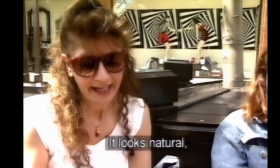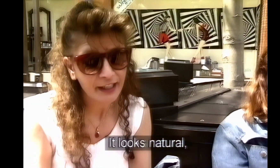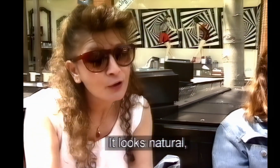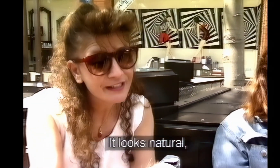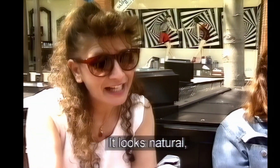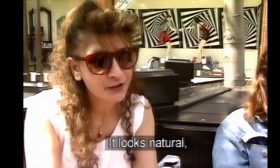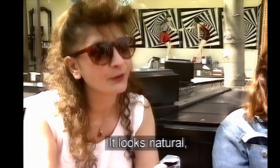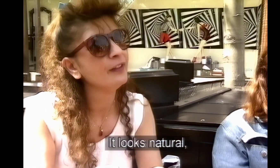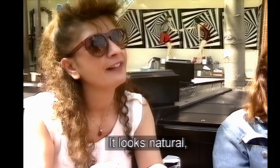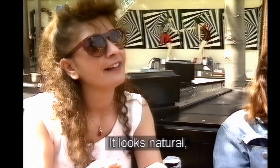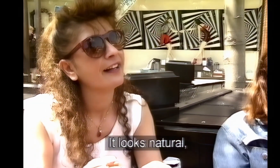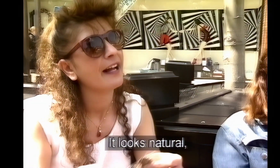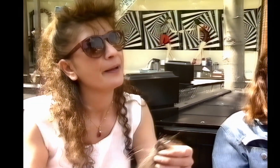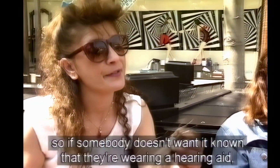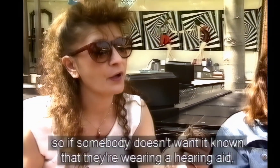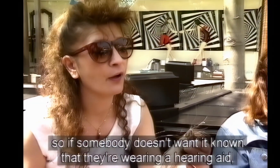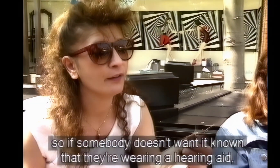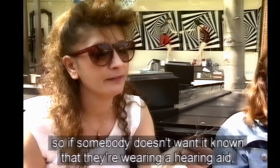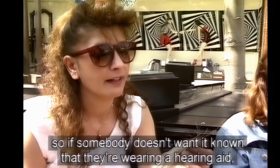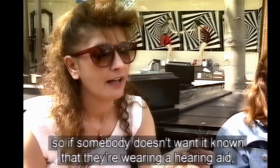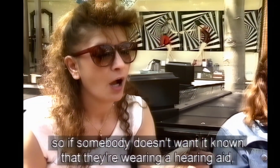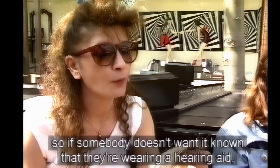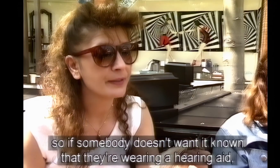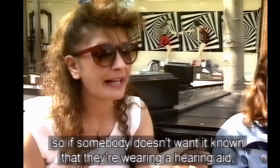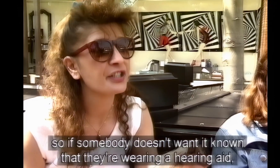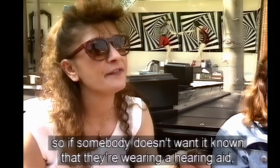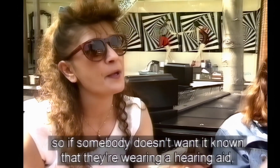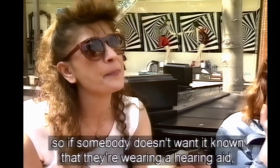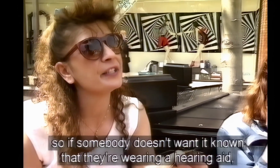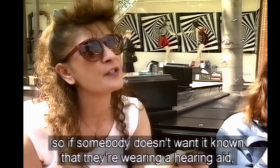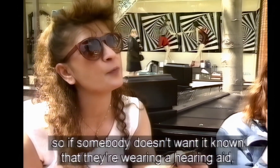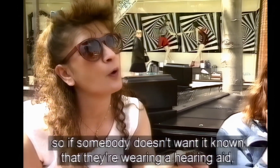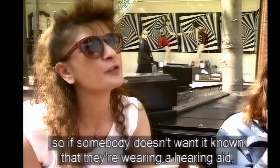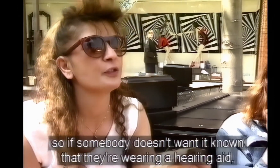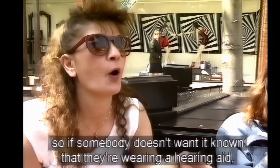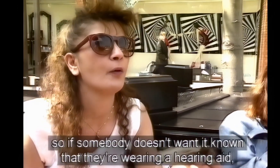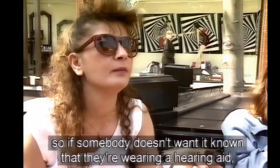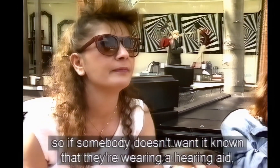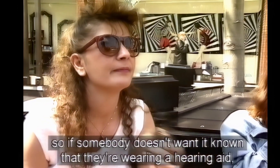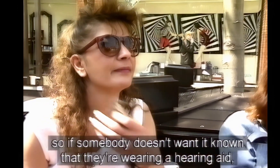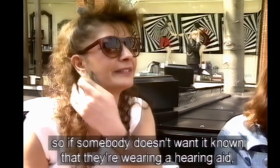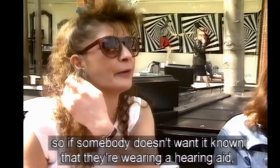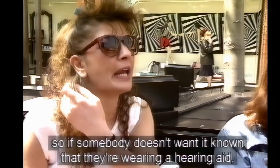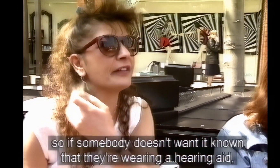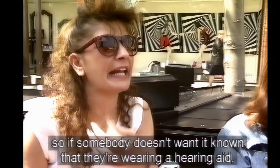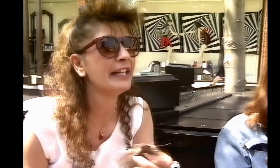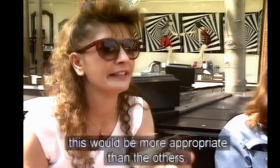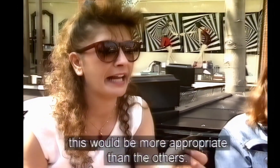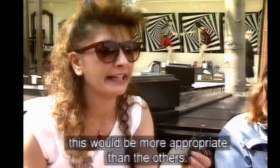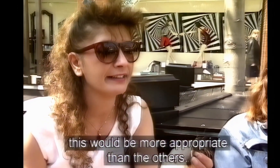It looks natural, so I would imagine if somebody doesn't want to know they're wearing a hearing aid,